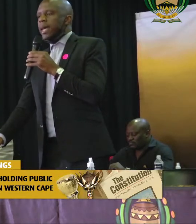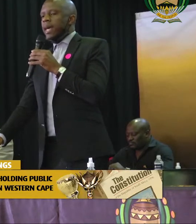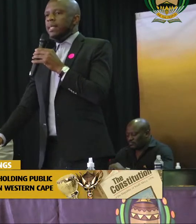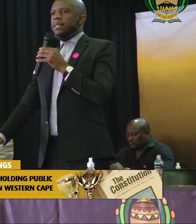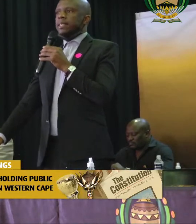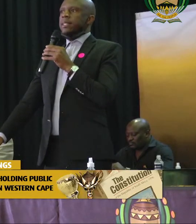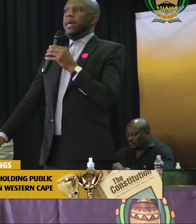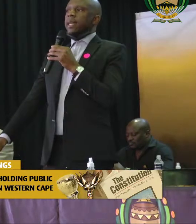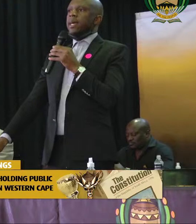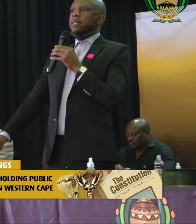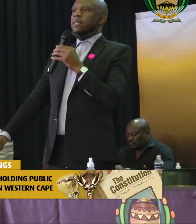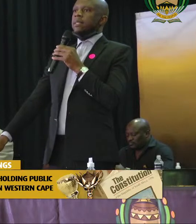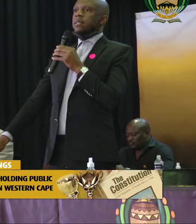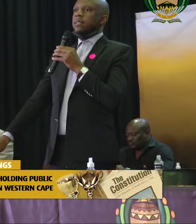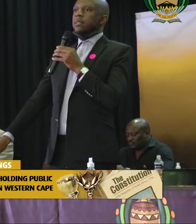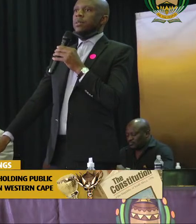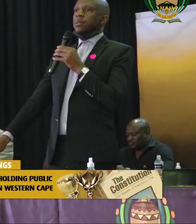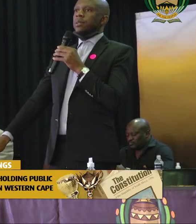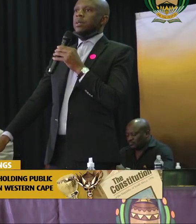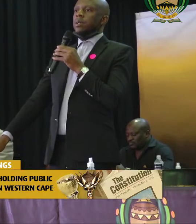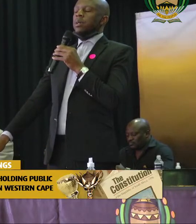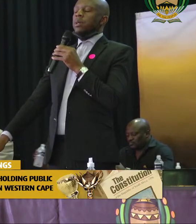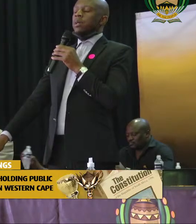raise hands, 10 hands.